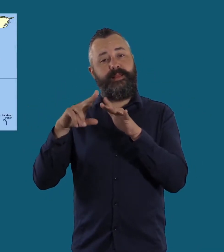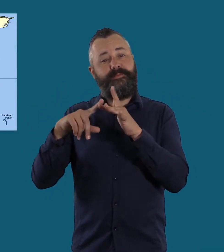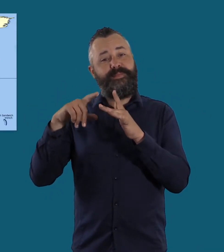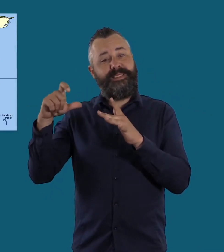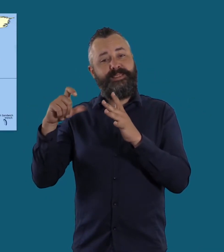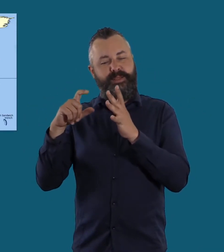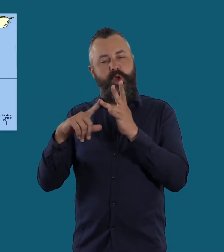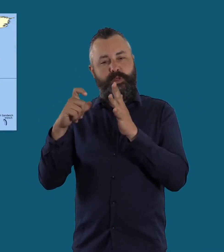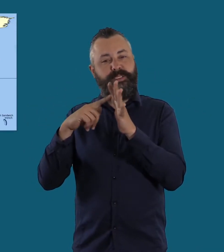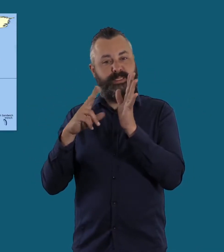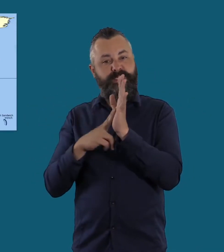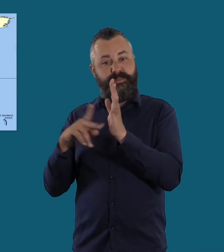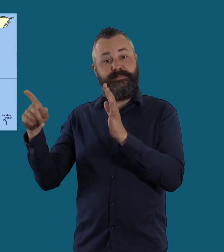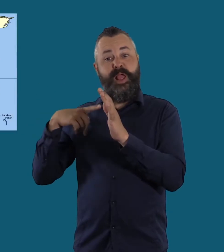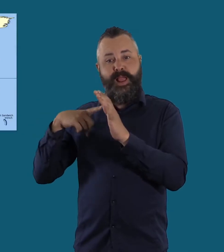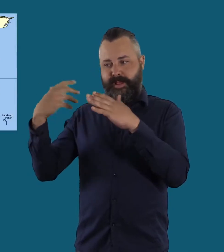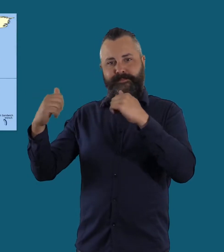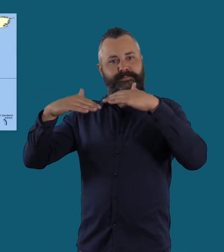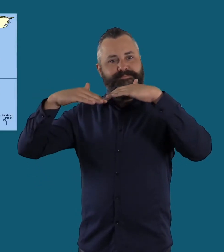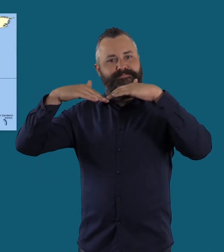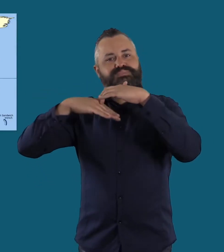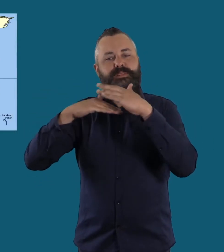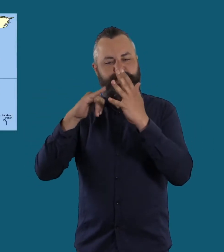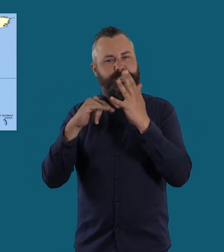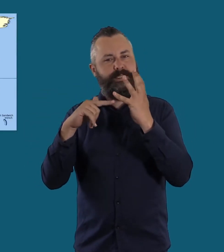The boundary of the Pacific Ocean experiences frequent earthquakes.